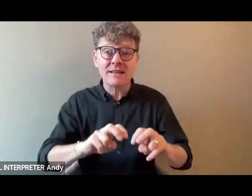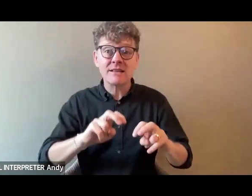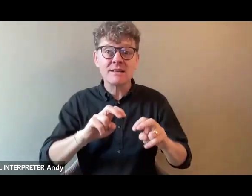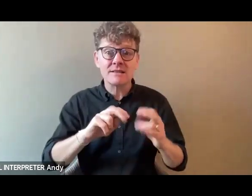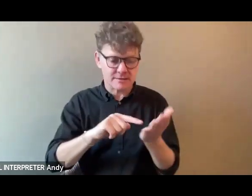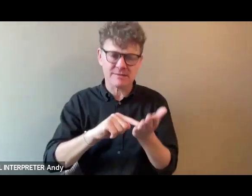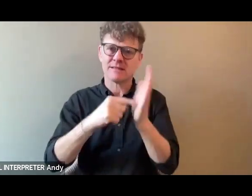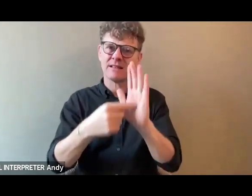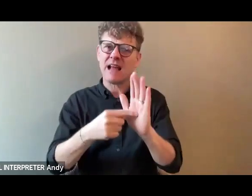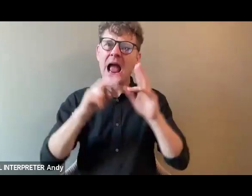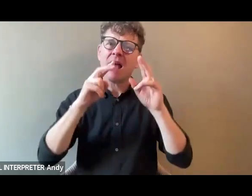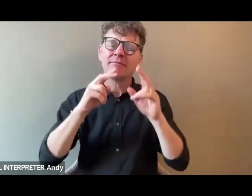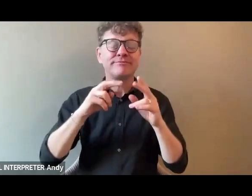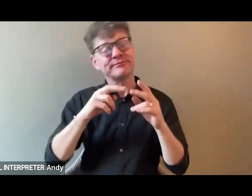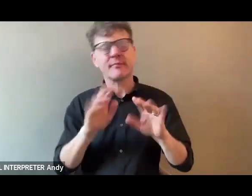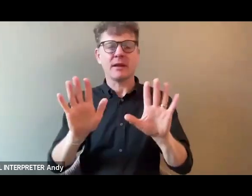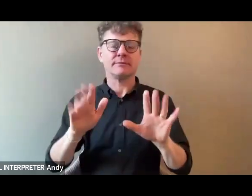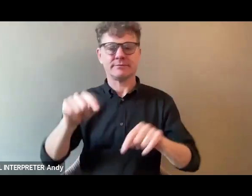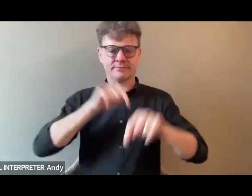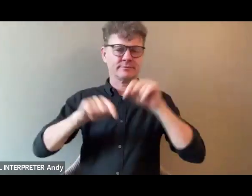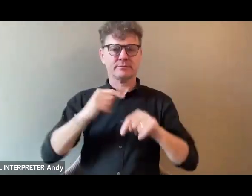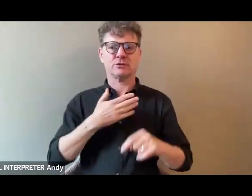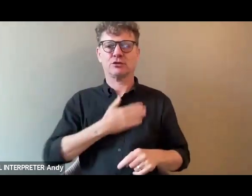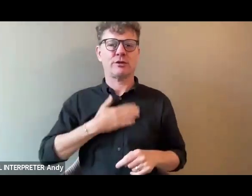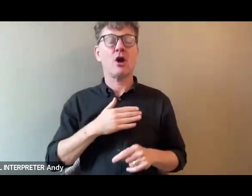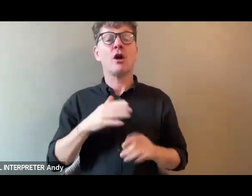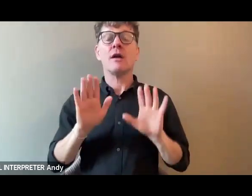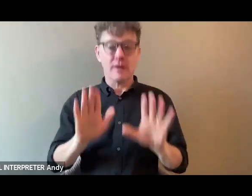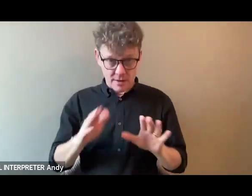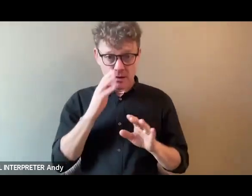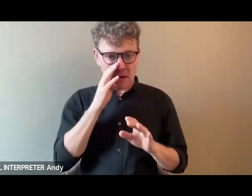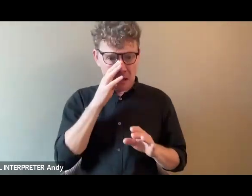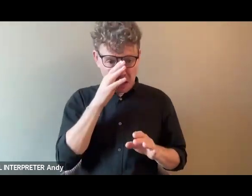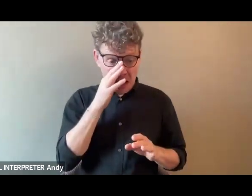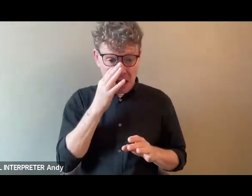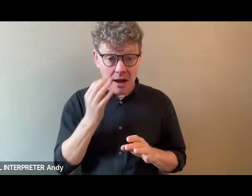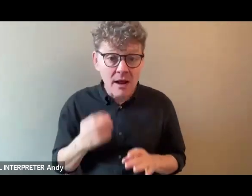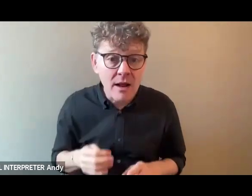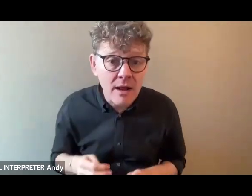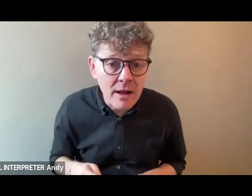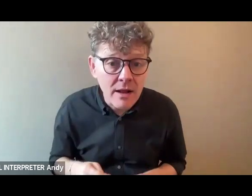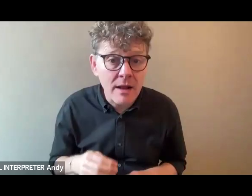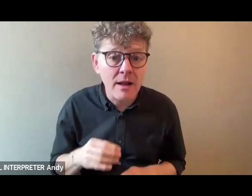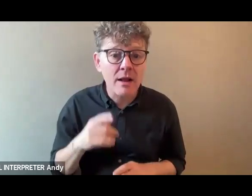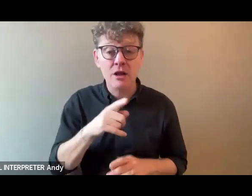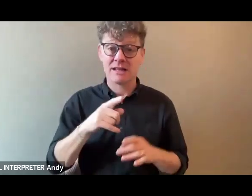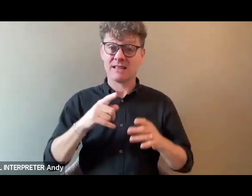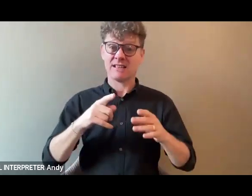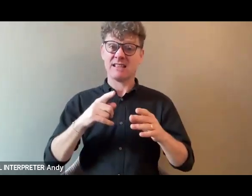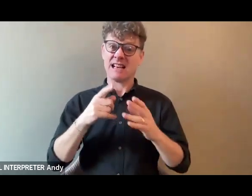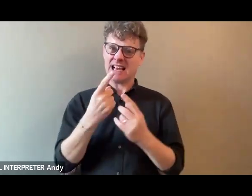explore issues influenced? Oh, sorry, no, I've gone wrong here. Do mentoring schemes risk putting emphasis